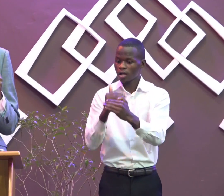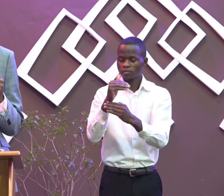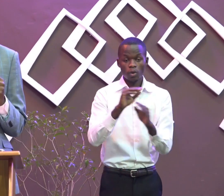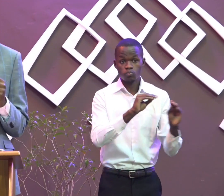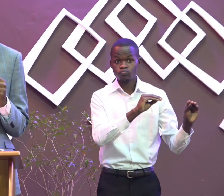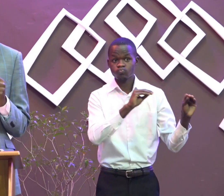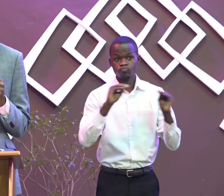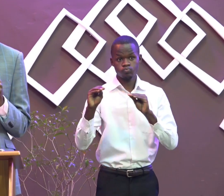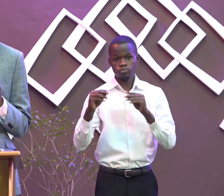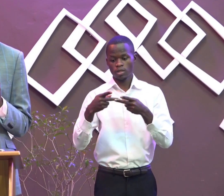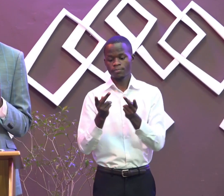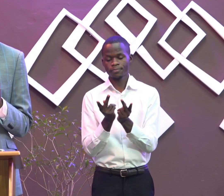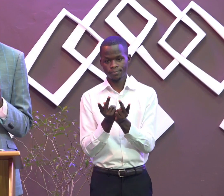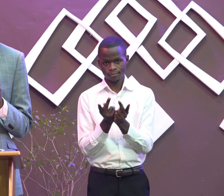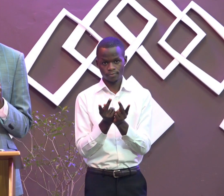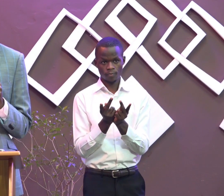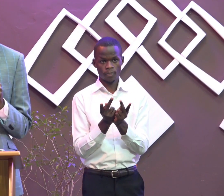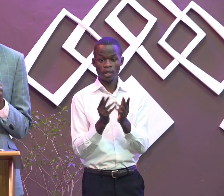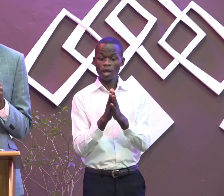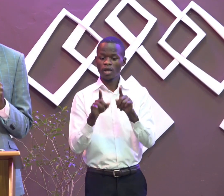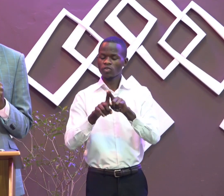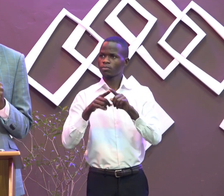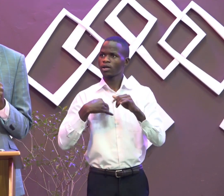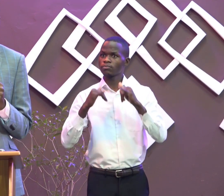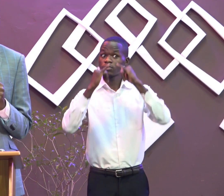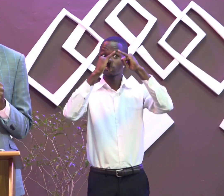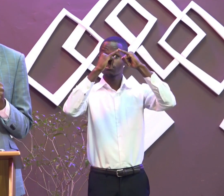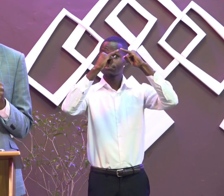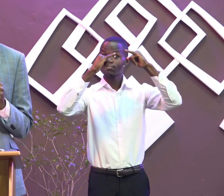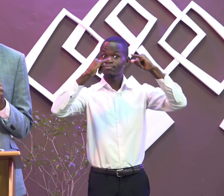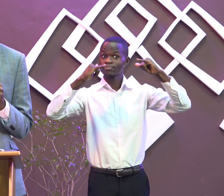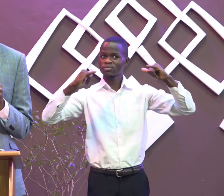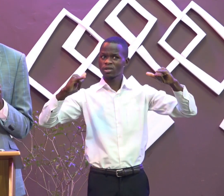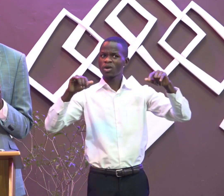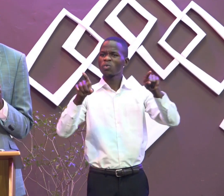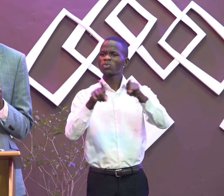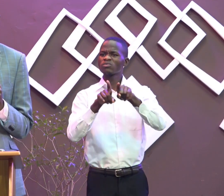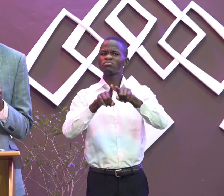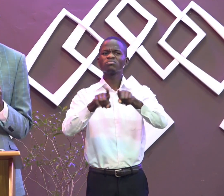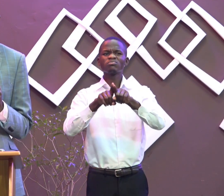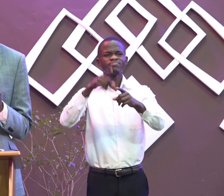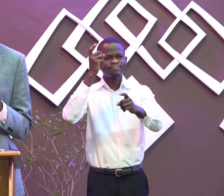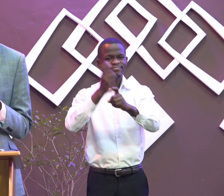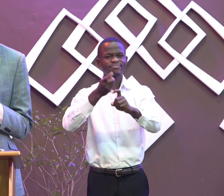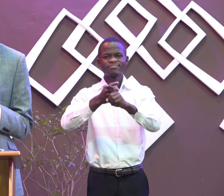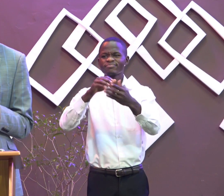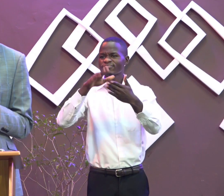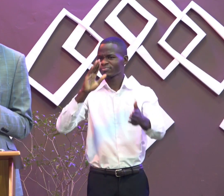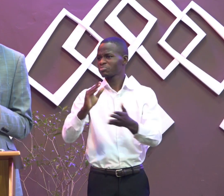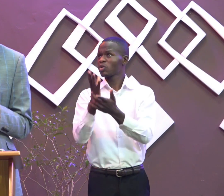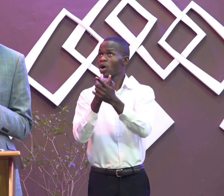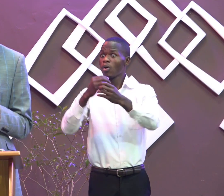and then we left the place. Era twalina ekitundu baali ekyali awo nga nakyo kizibu nnyo nga kiyiwa ettaka buli ssaawa good